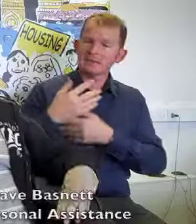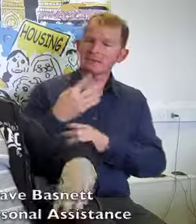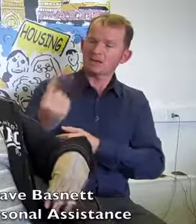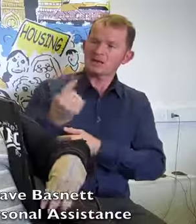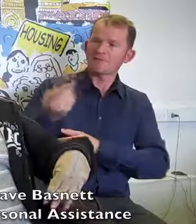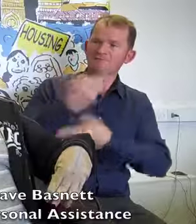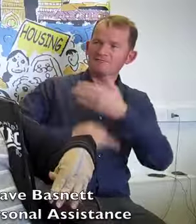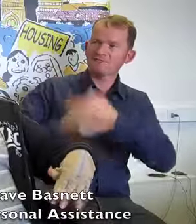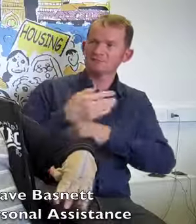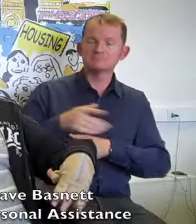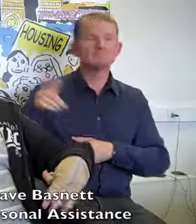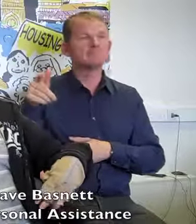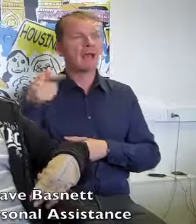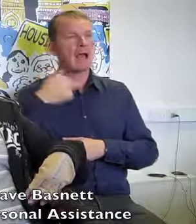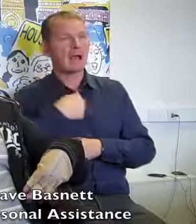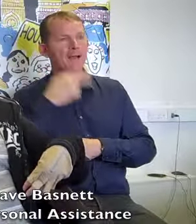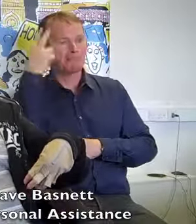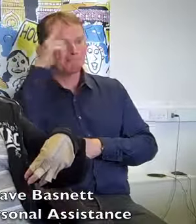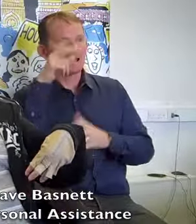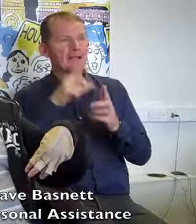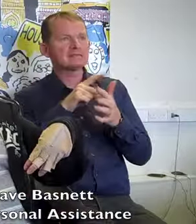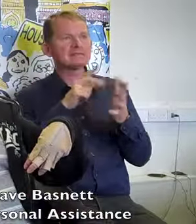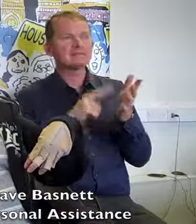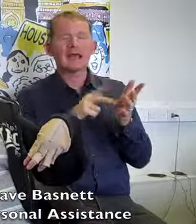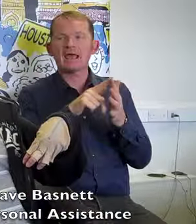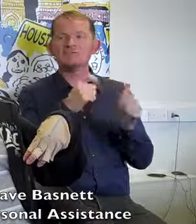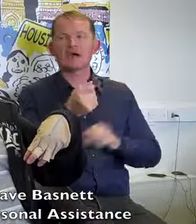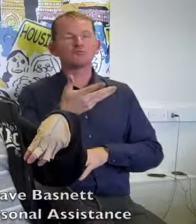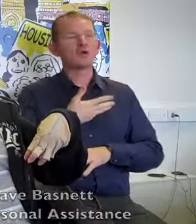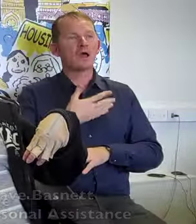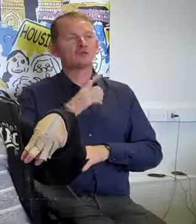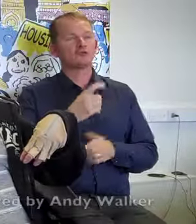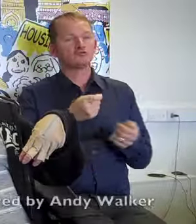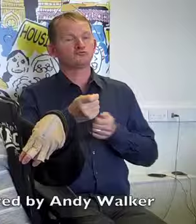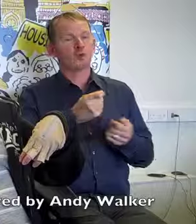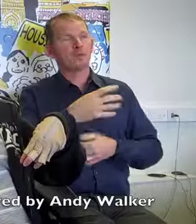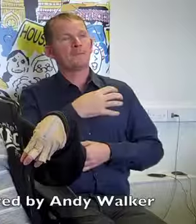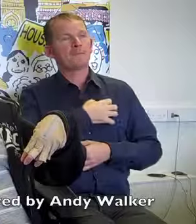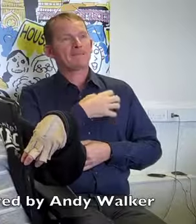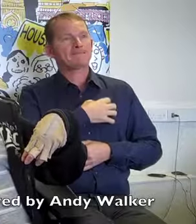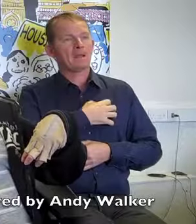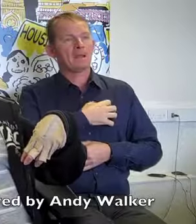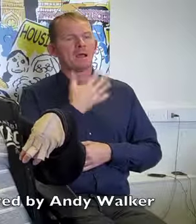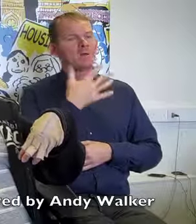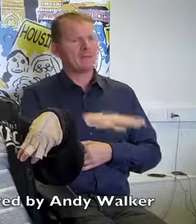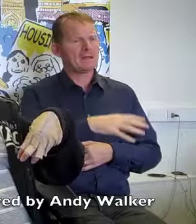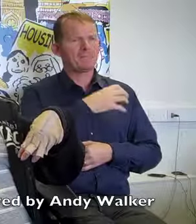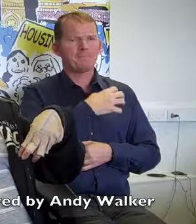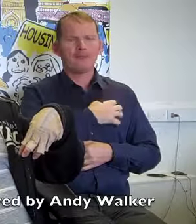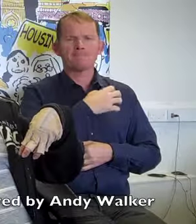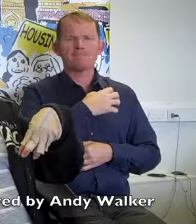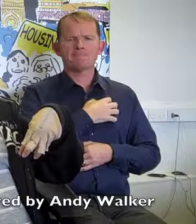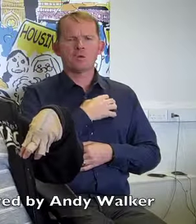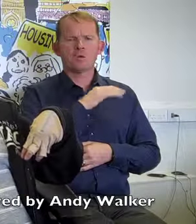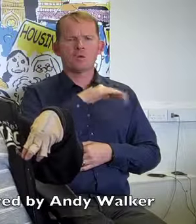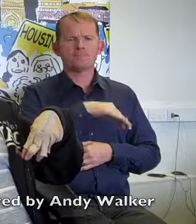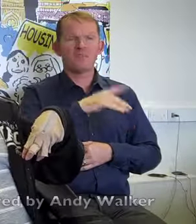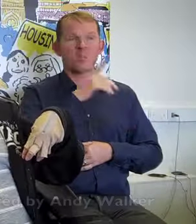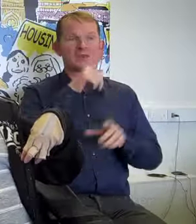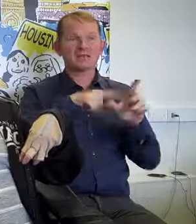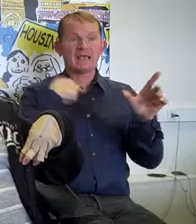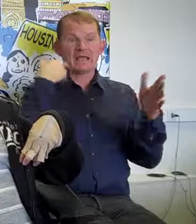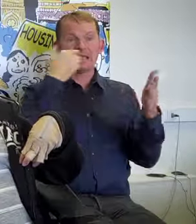I'm Dave, I'm to Control member. I've been a member for just over a year